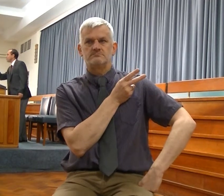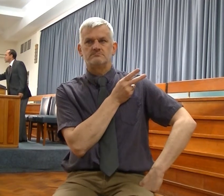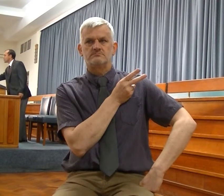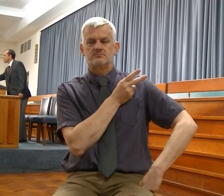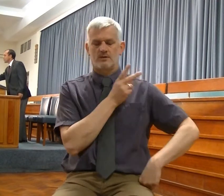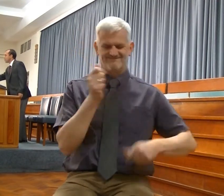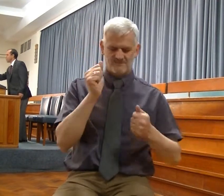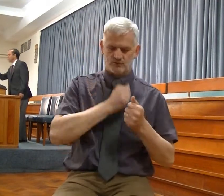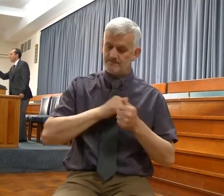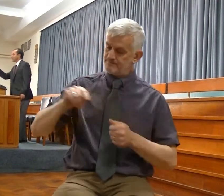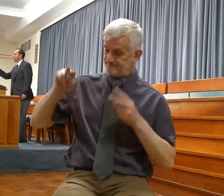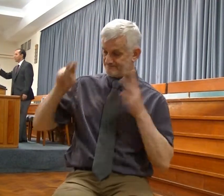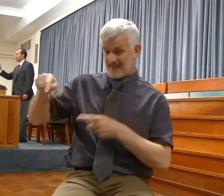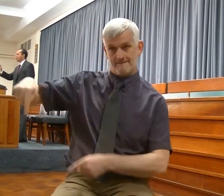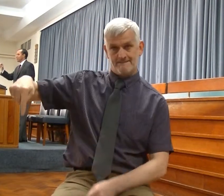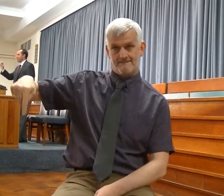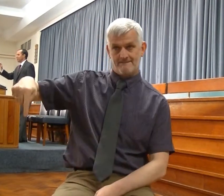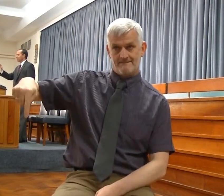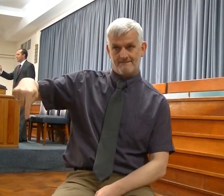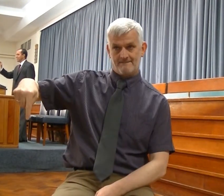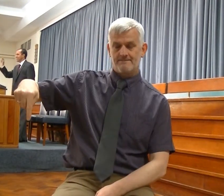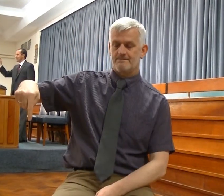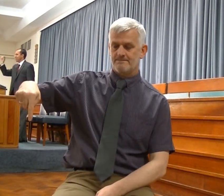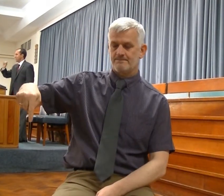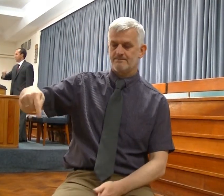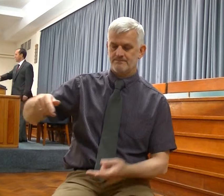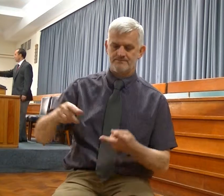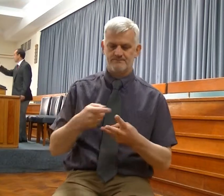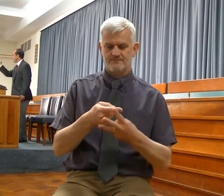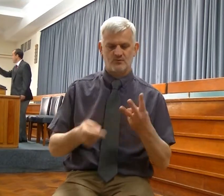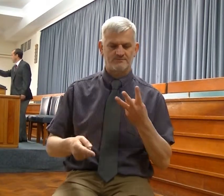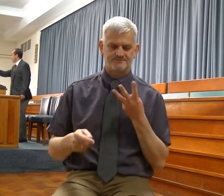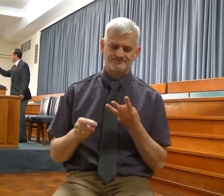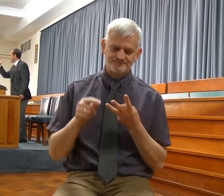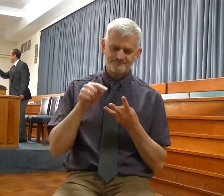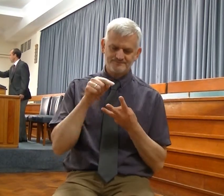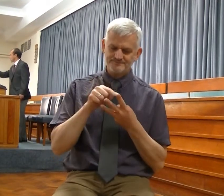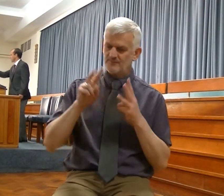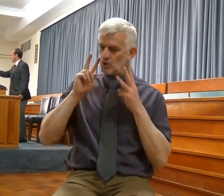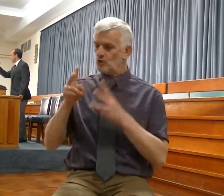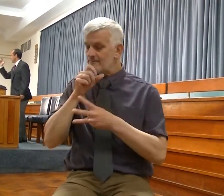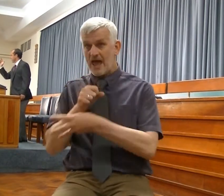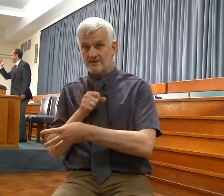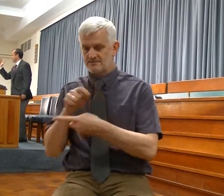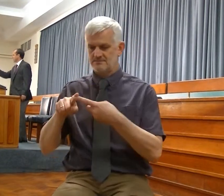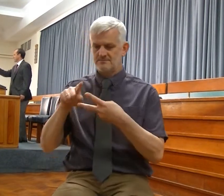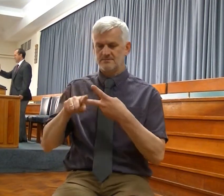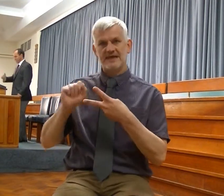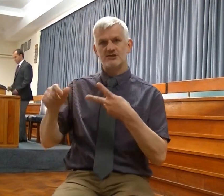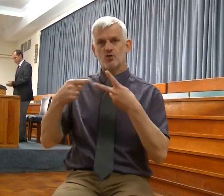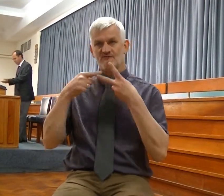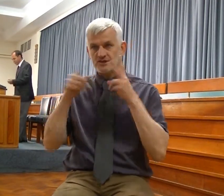to look at his confession, and we'll close by looking at his salvation. So the man, his confession, and